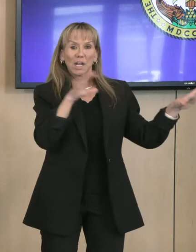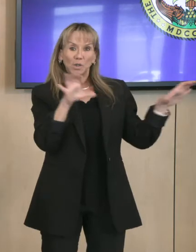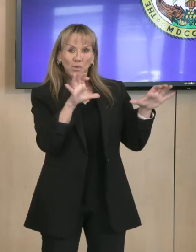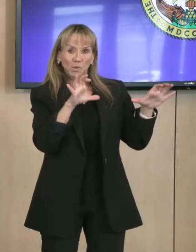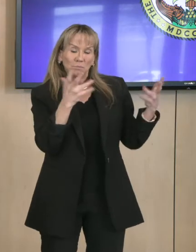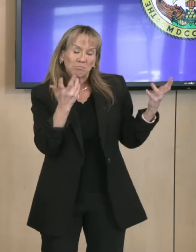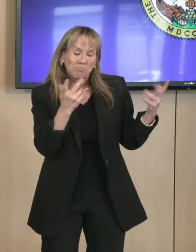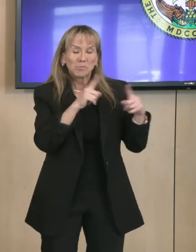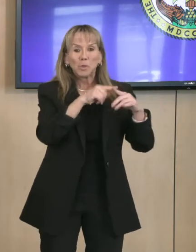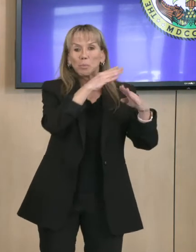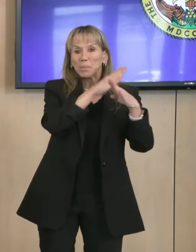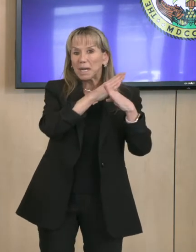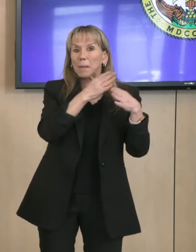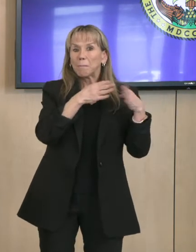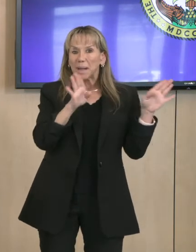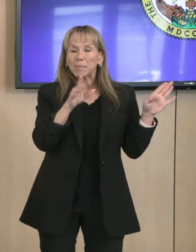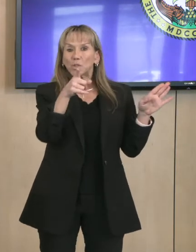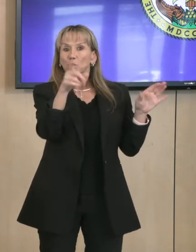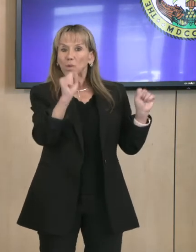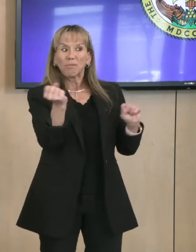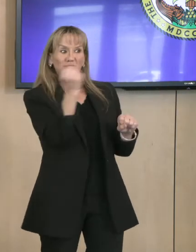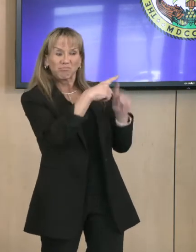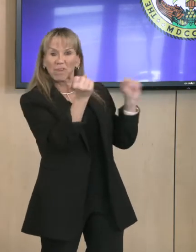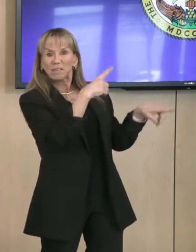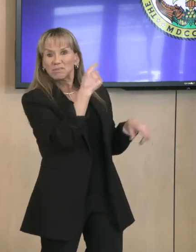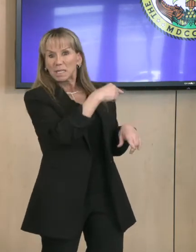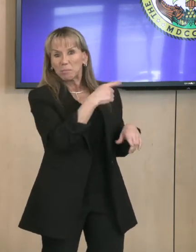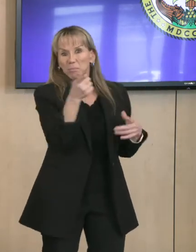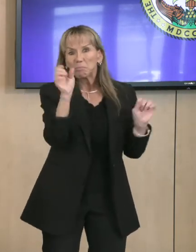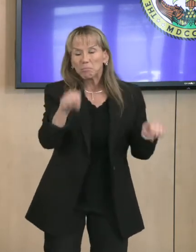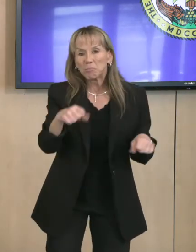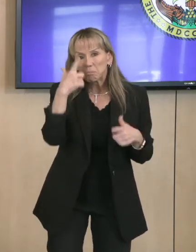the public, and it's best that you address those questions to them.